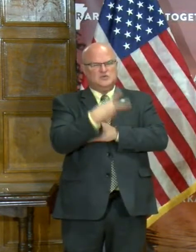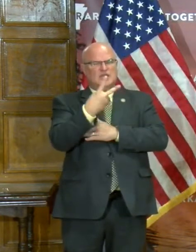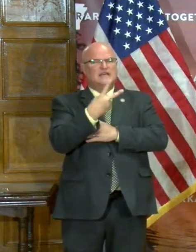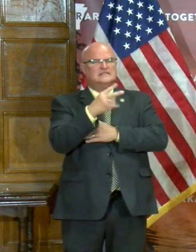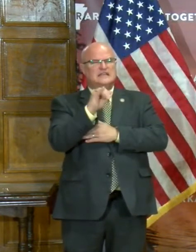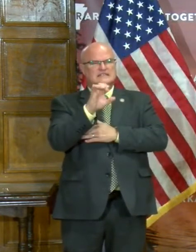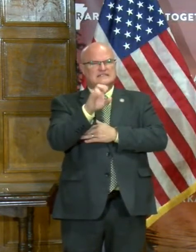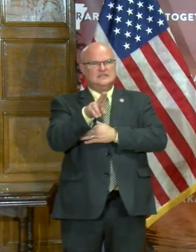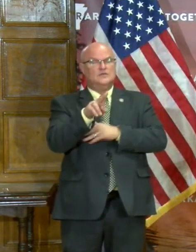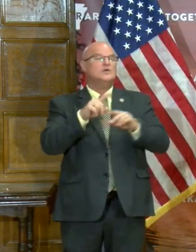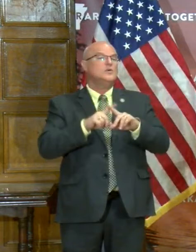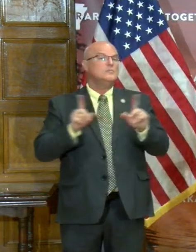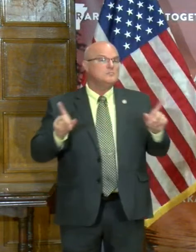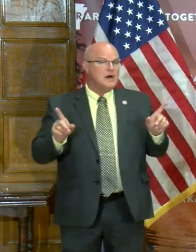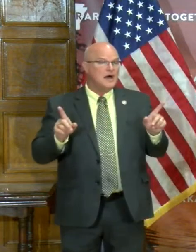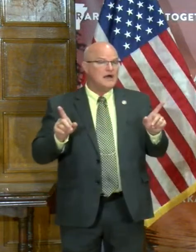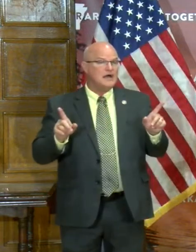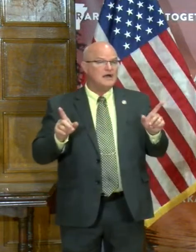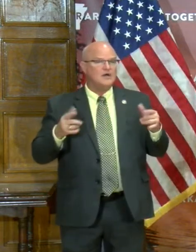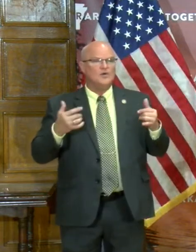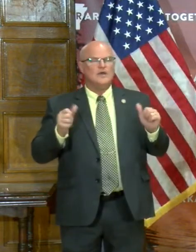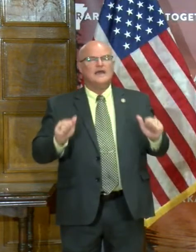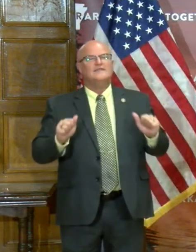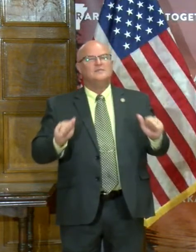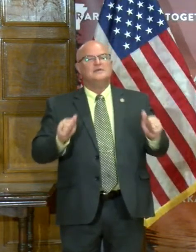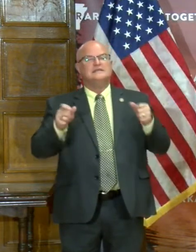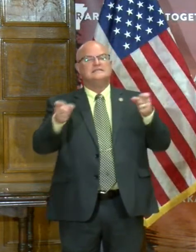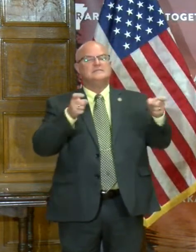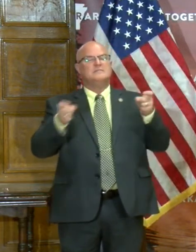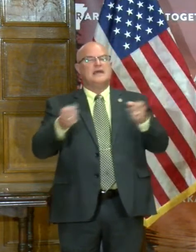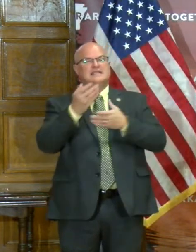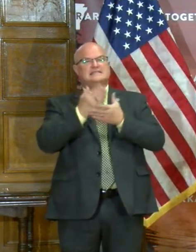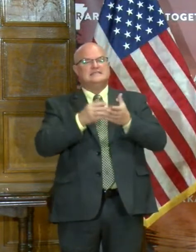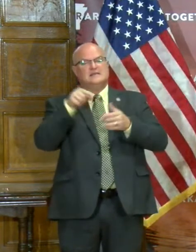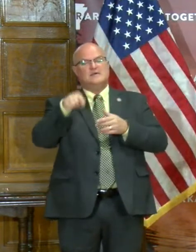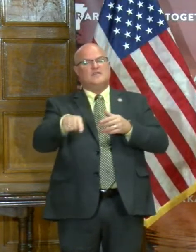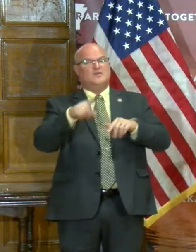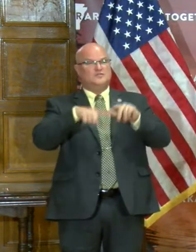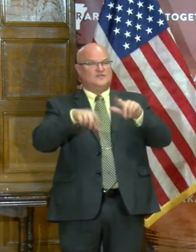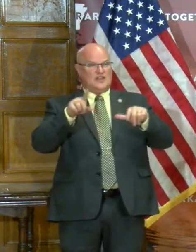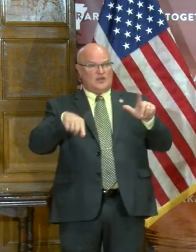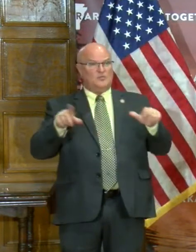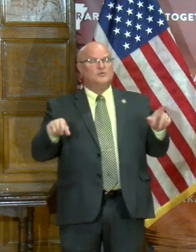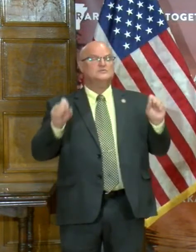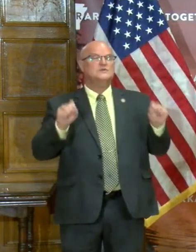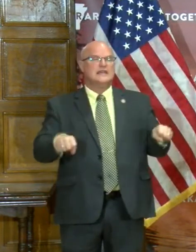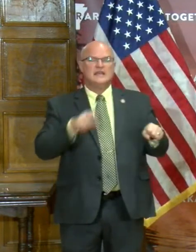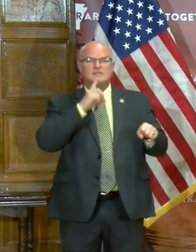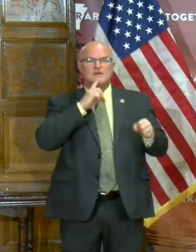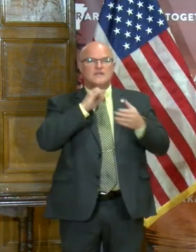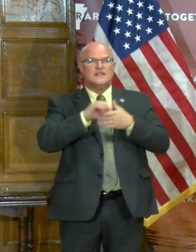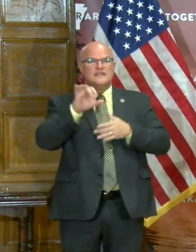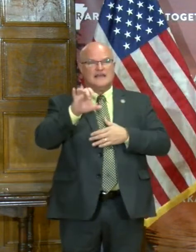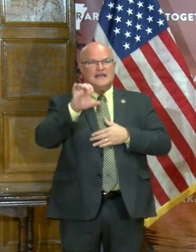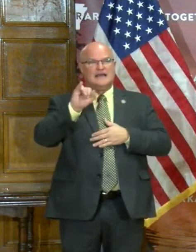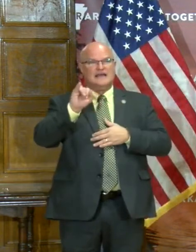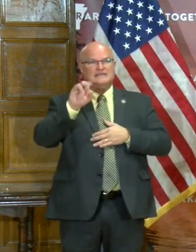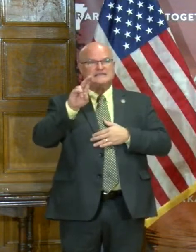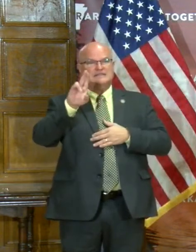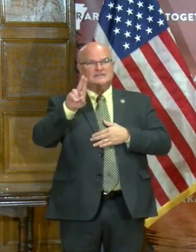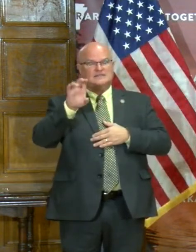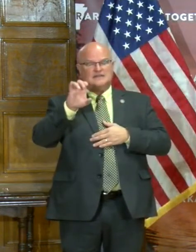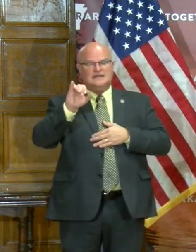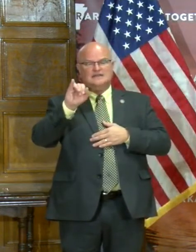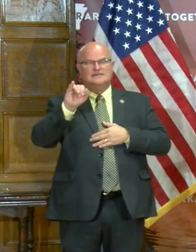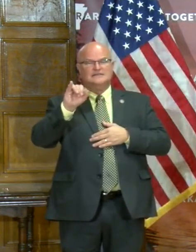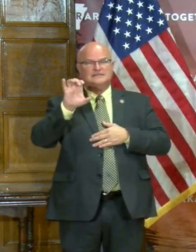ICU. But we still have the ability to manage some of those variables to make sure that the ICU beds continue to turn